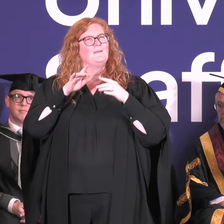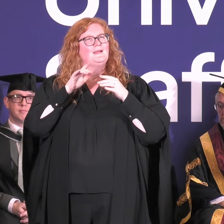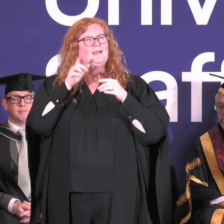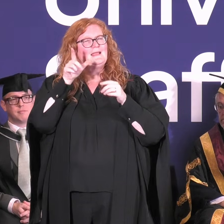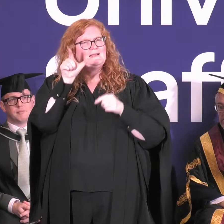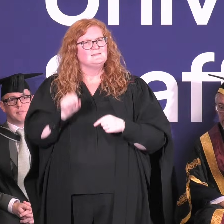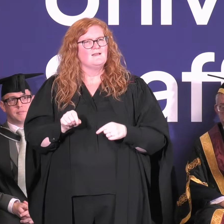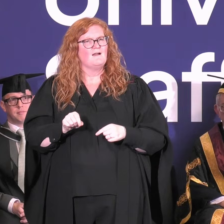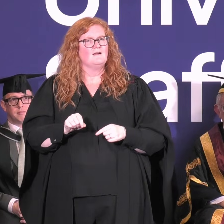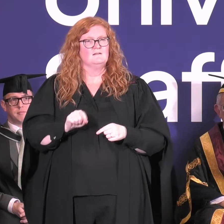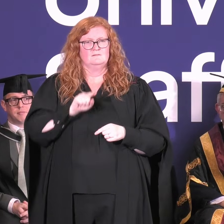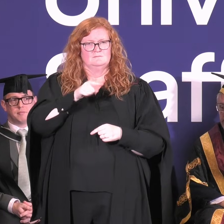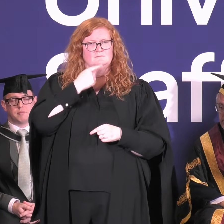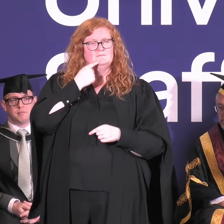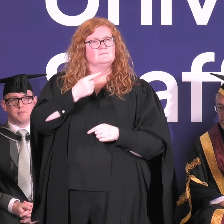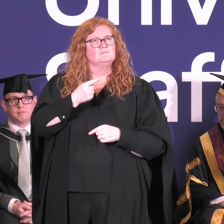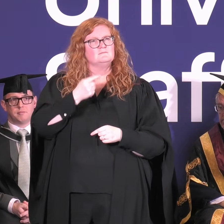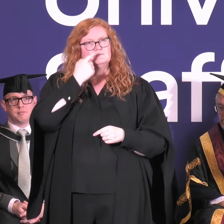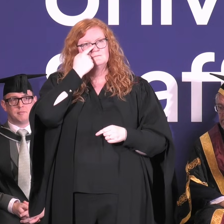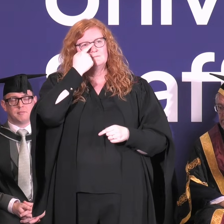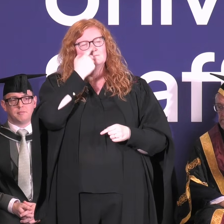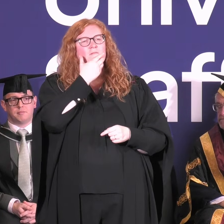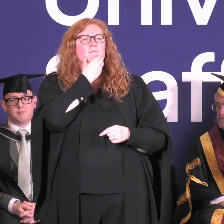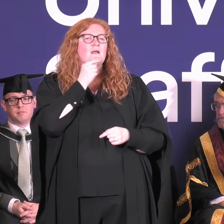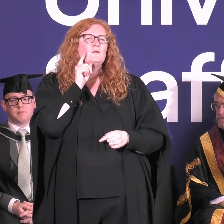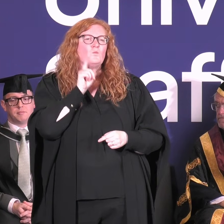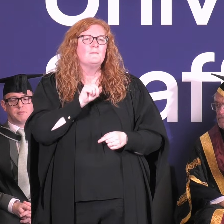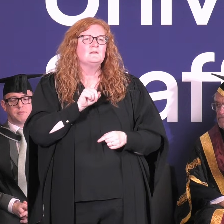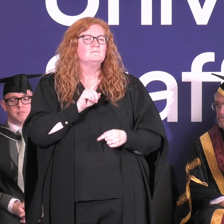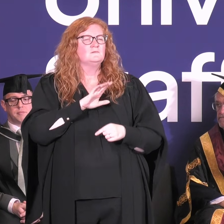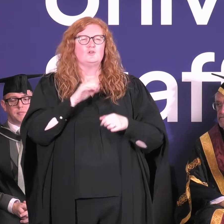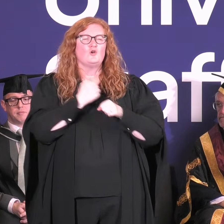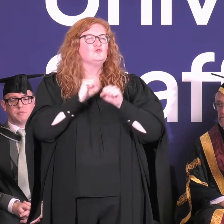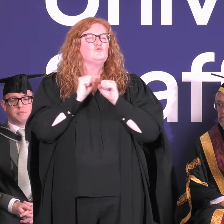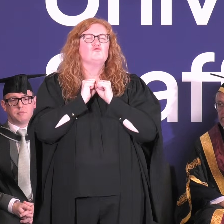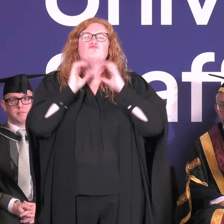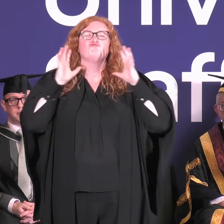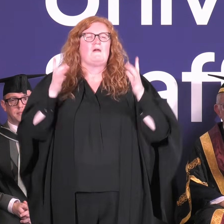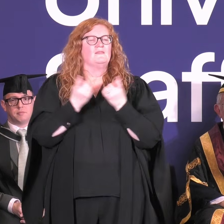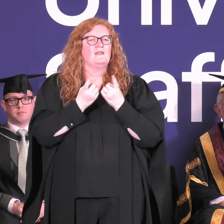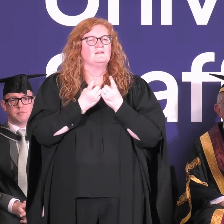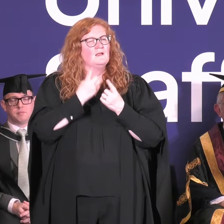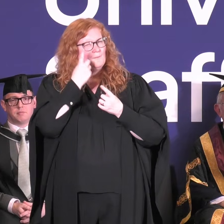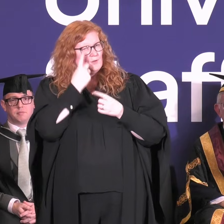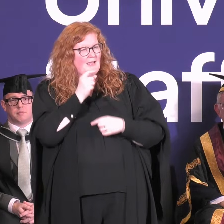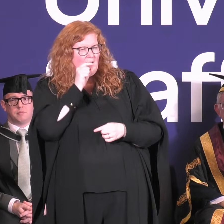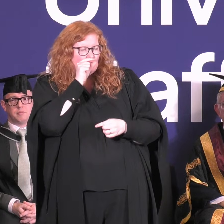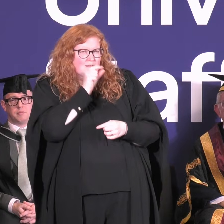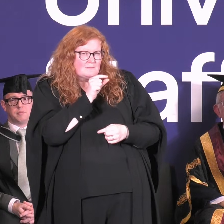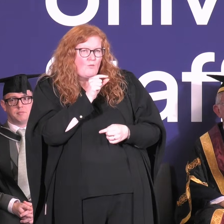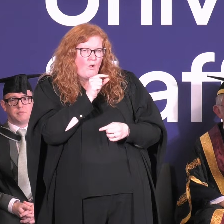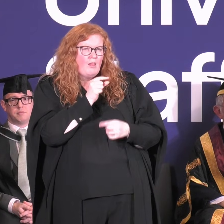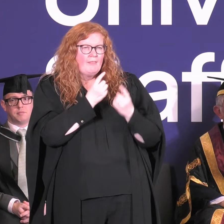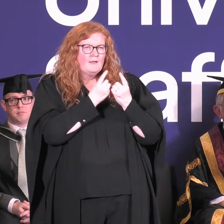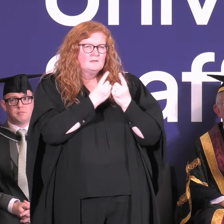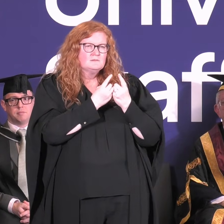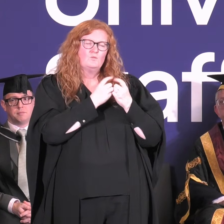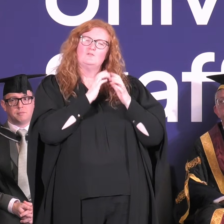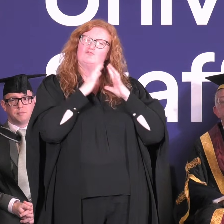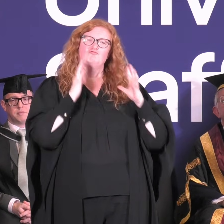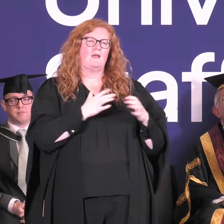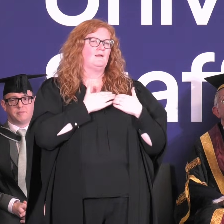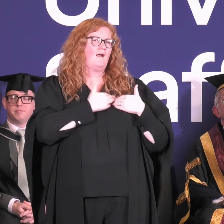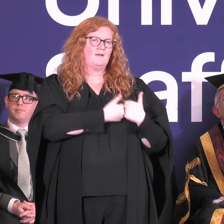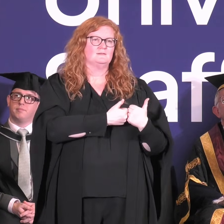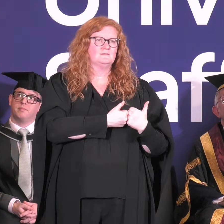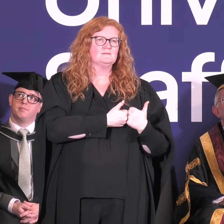famously said, people, men and women, you can't do great things, but you can do small things with great kindness. And I think with that